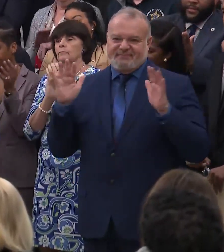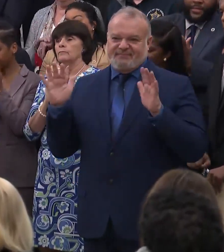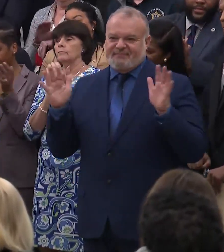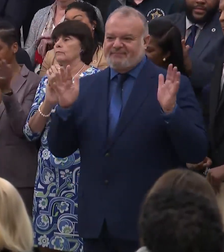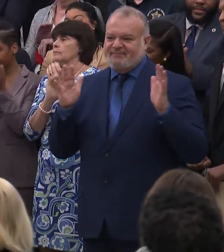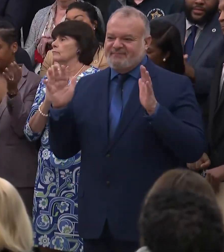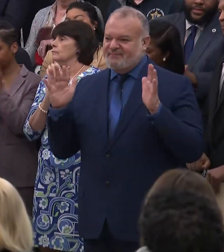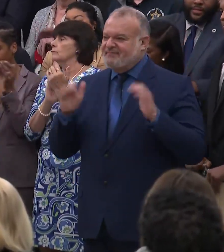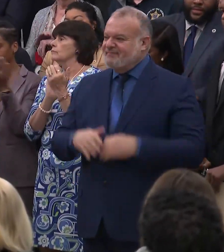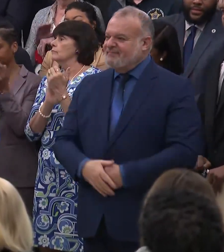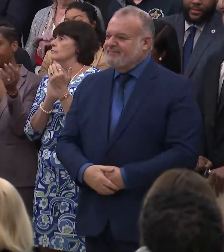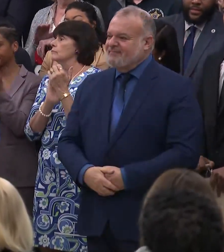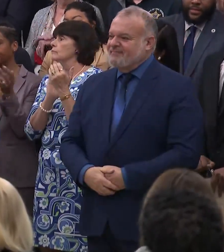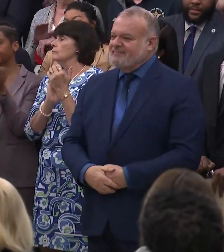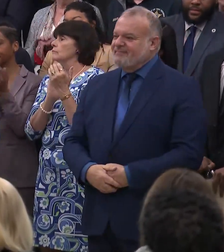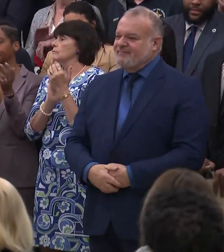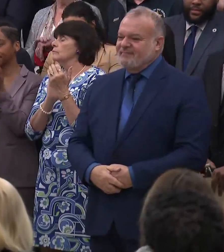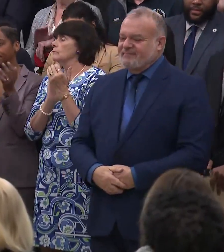And